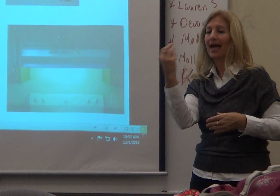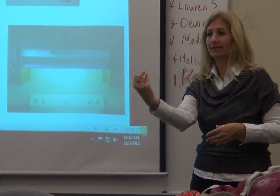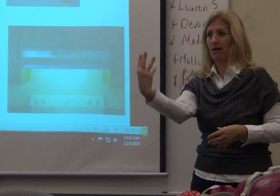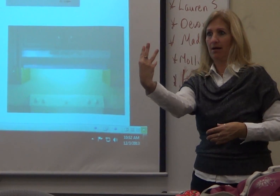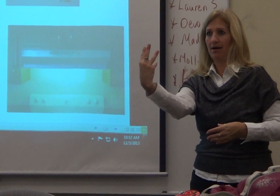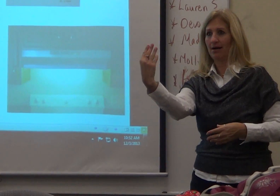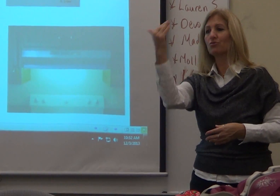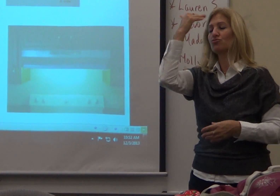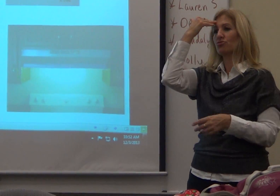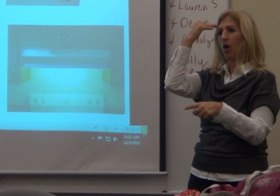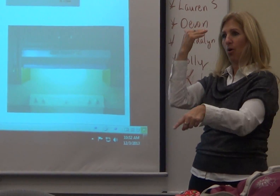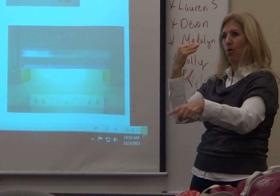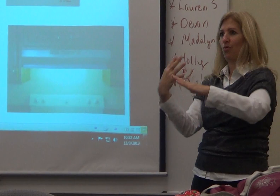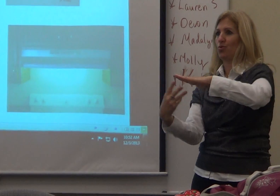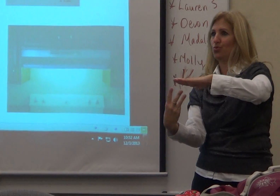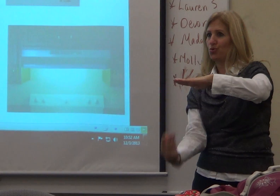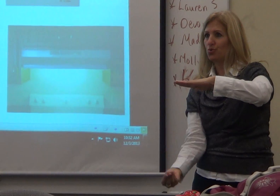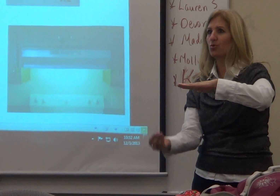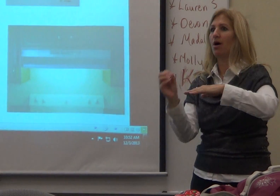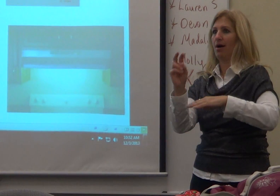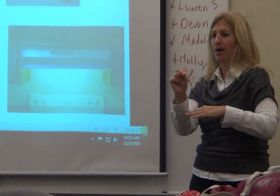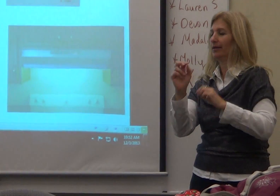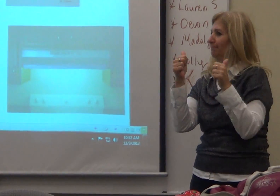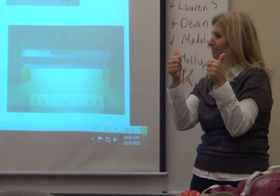One is for the garbage disposal.